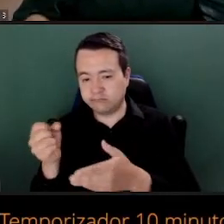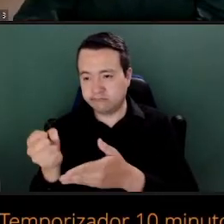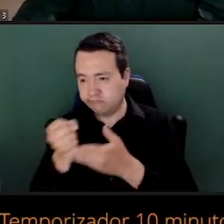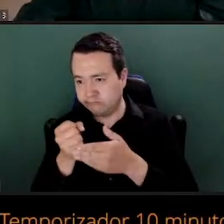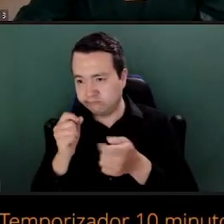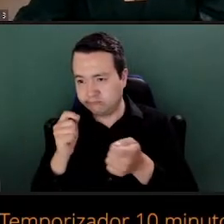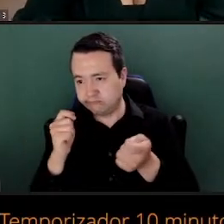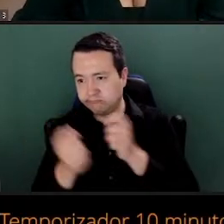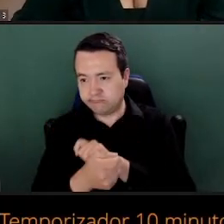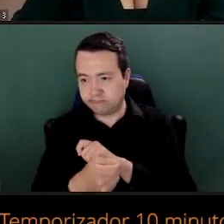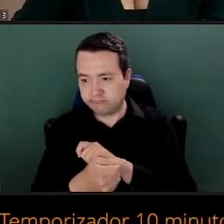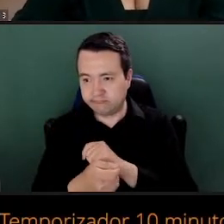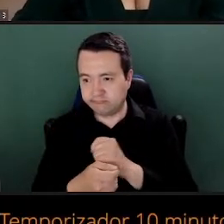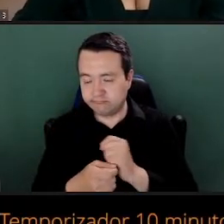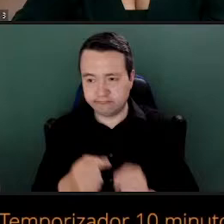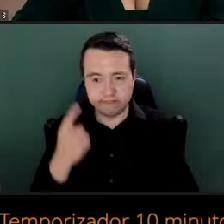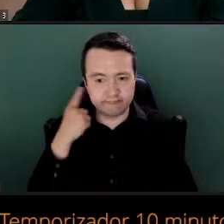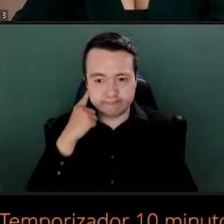hey